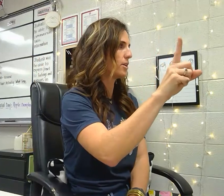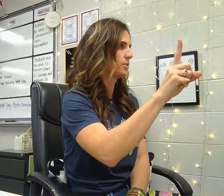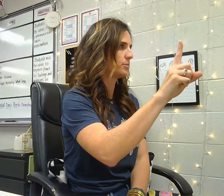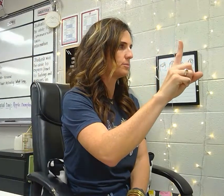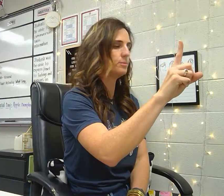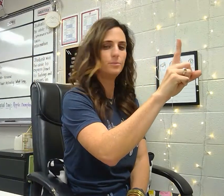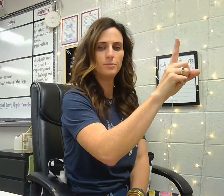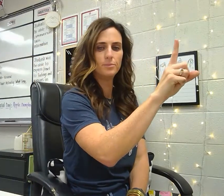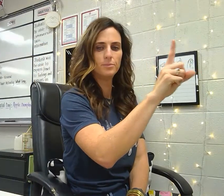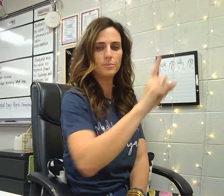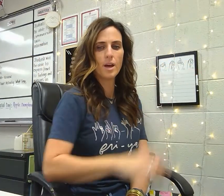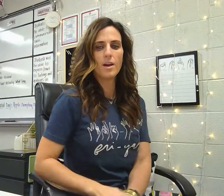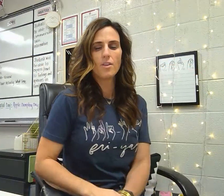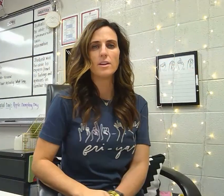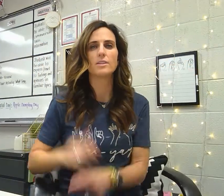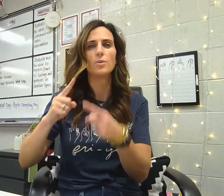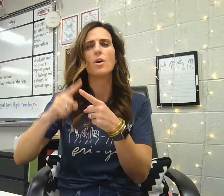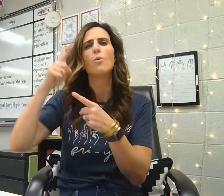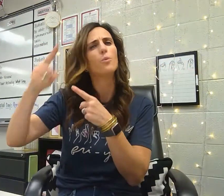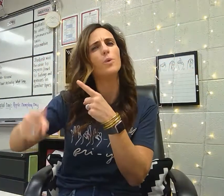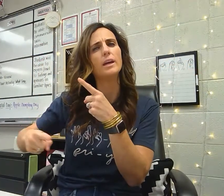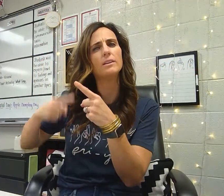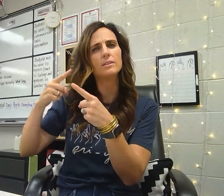Where. The next one, when.